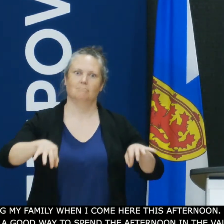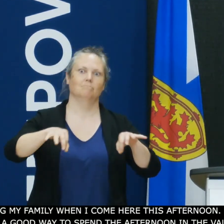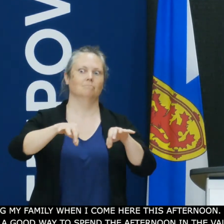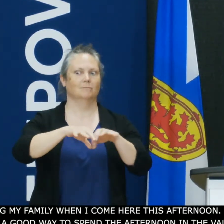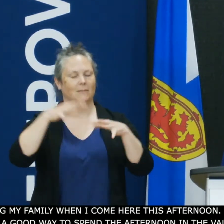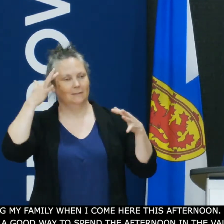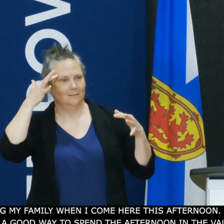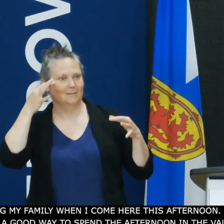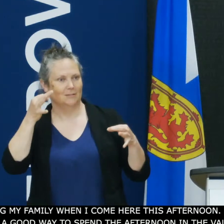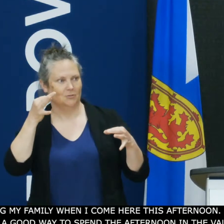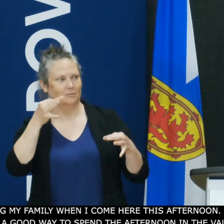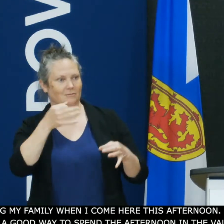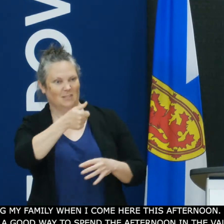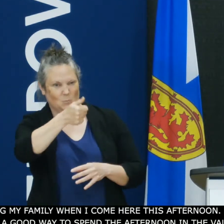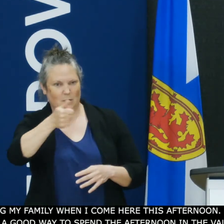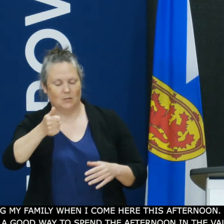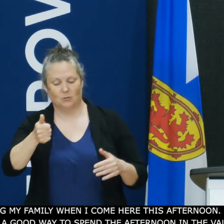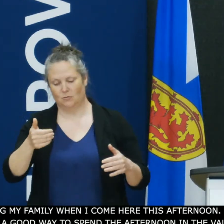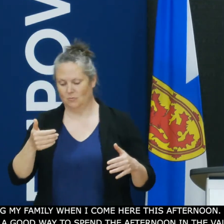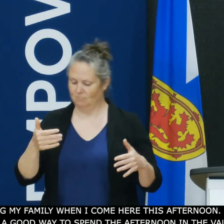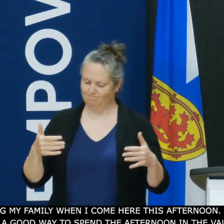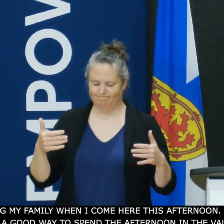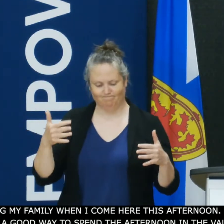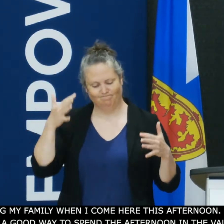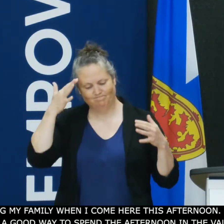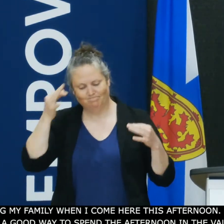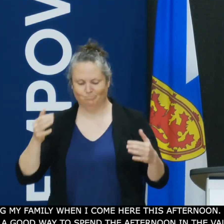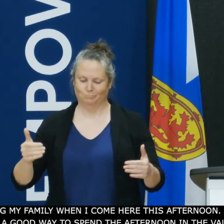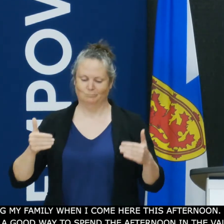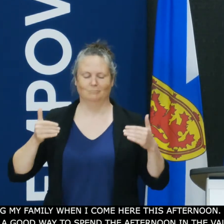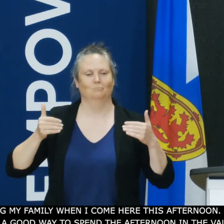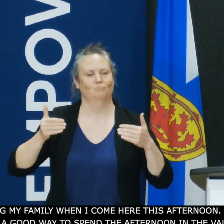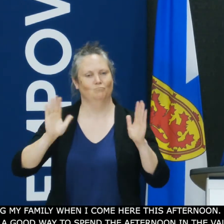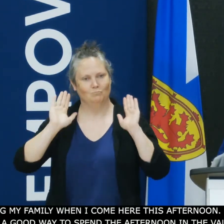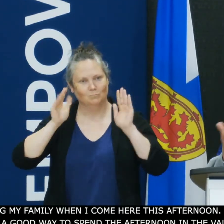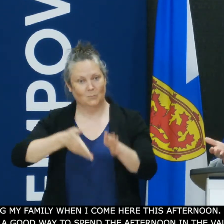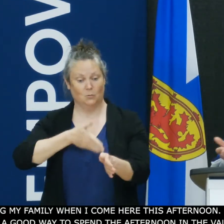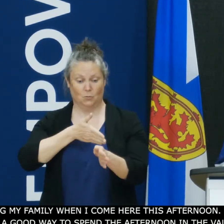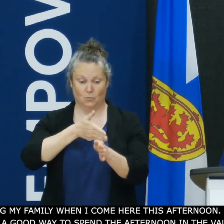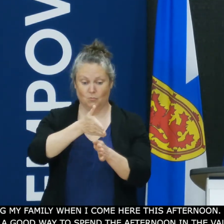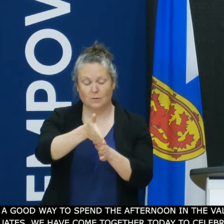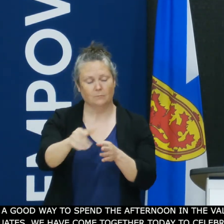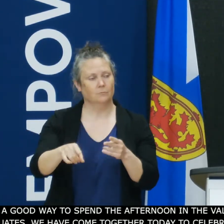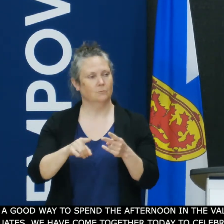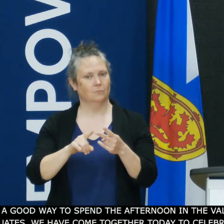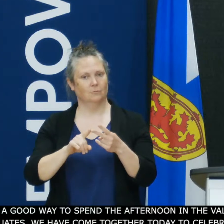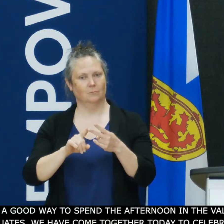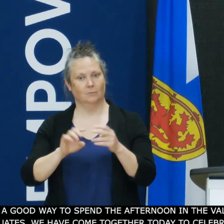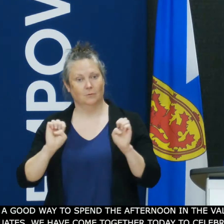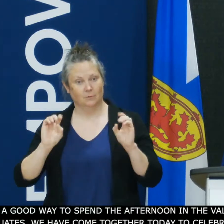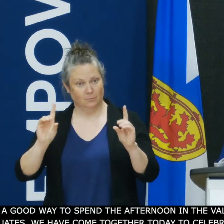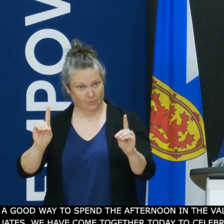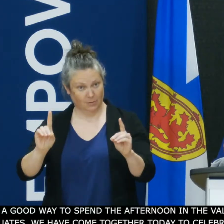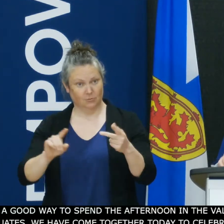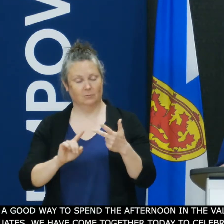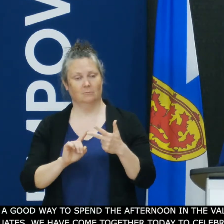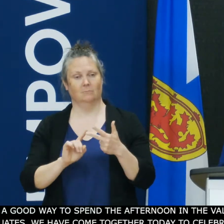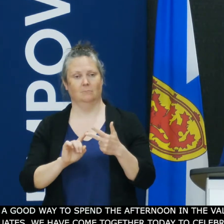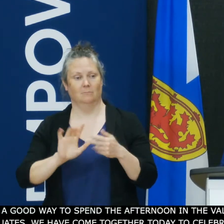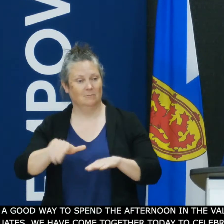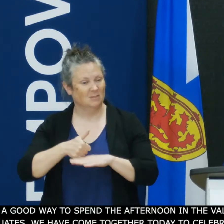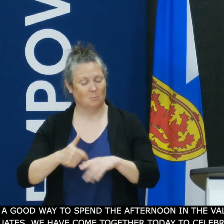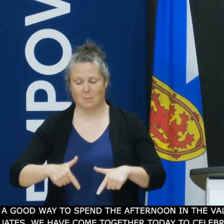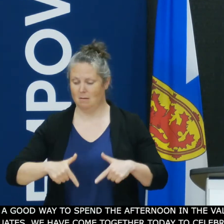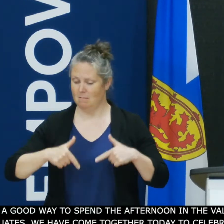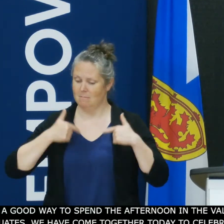made. A decision to further your career, to further your education, to build a life, and